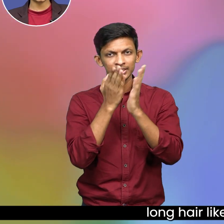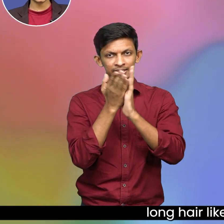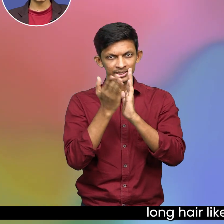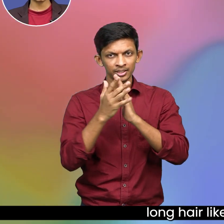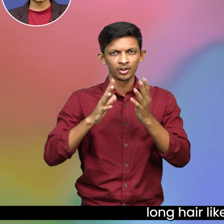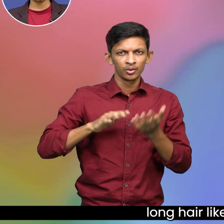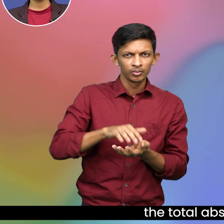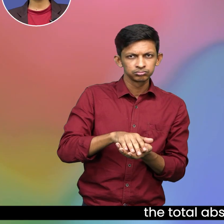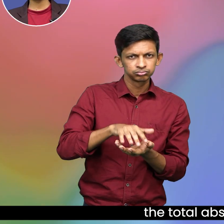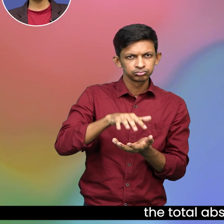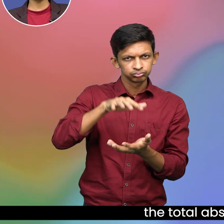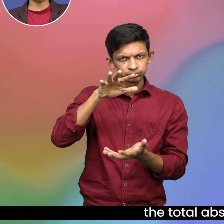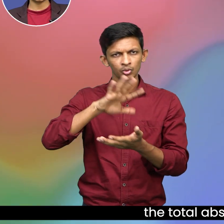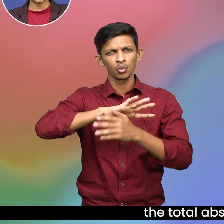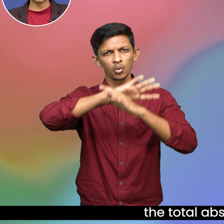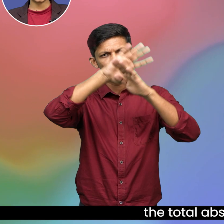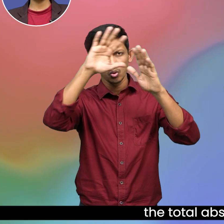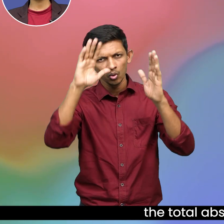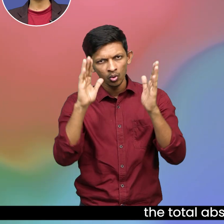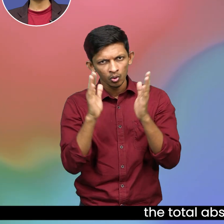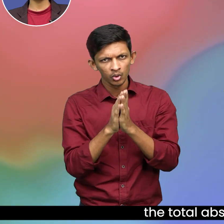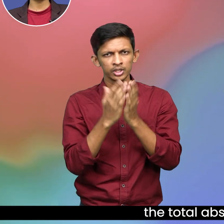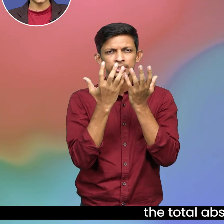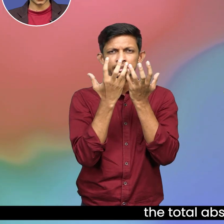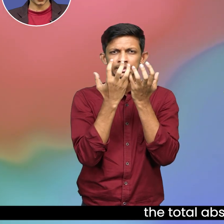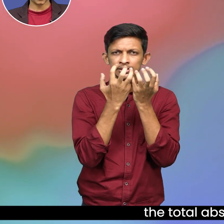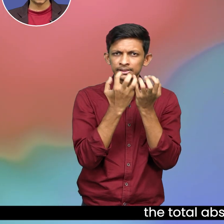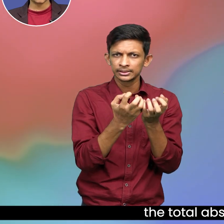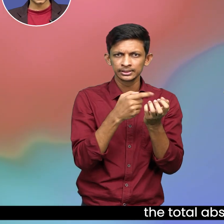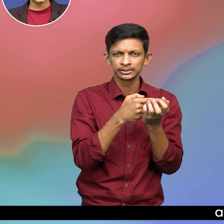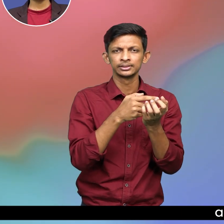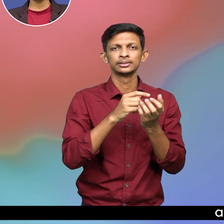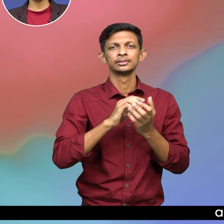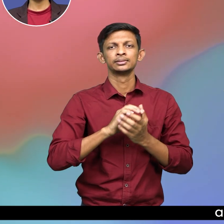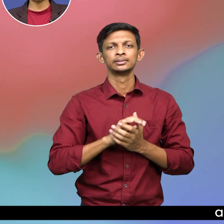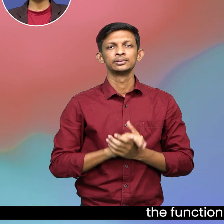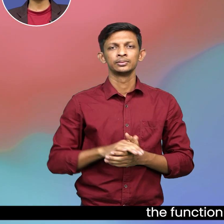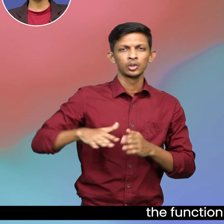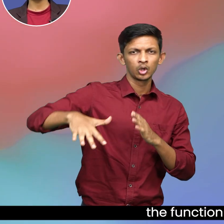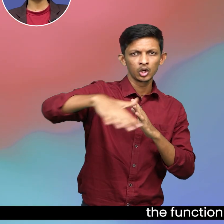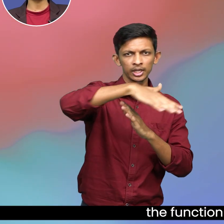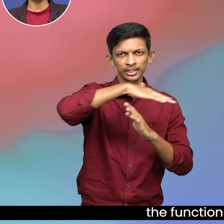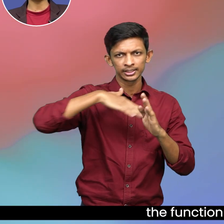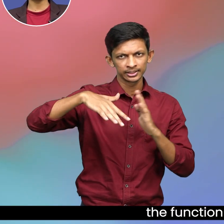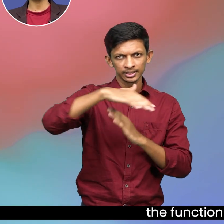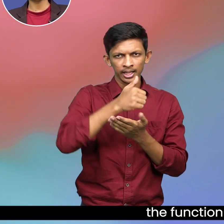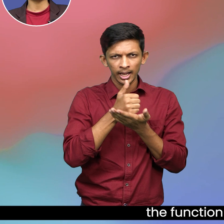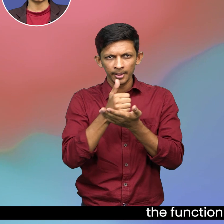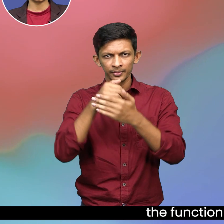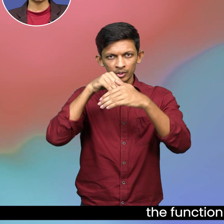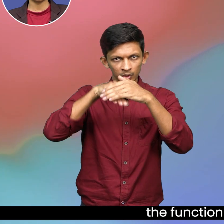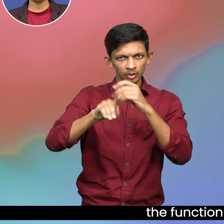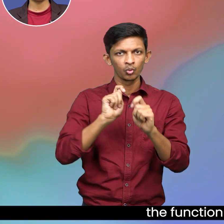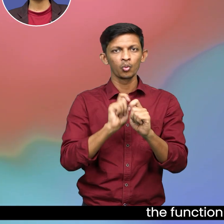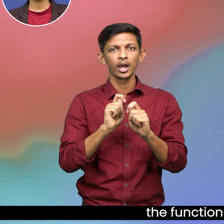that increase the total absorptive surface area and help with the function of water